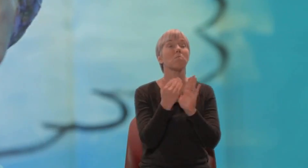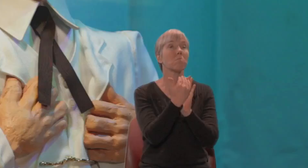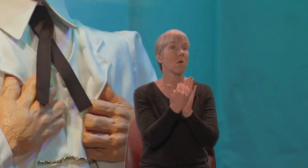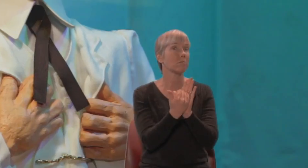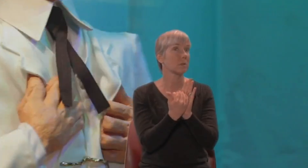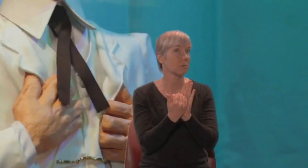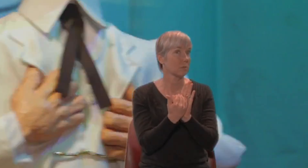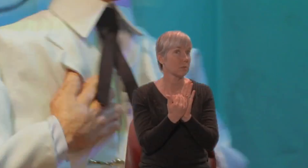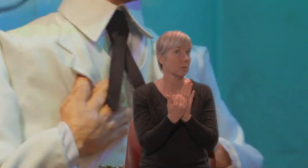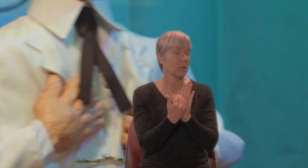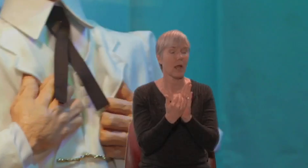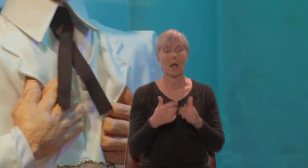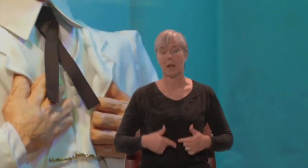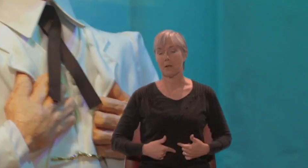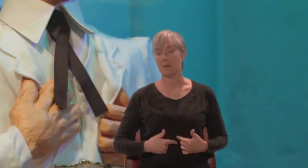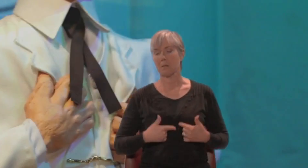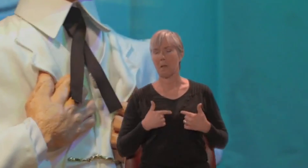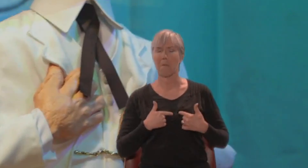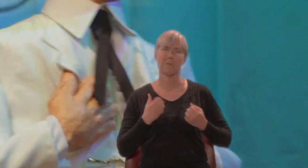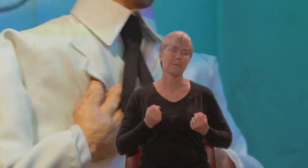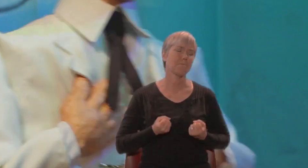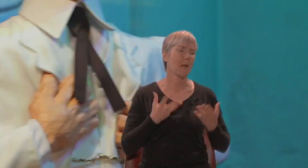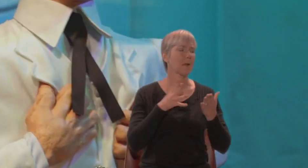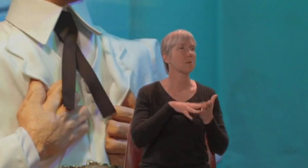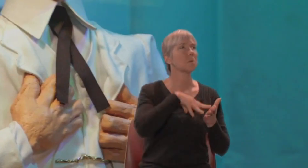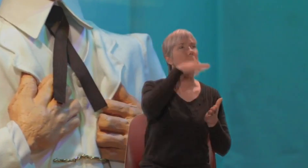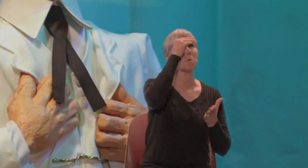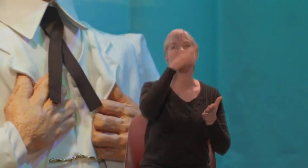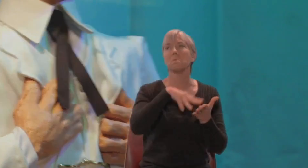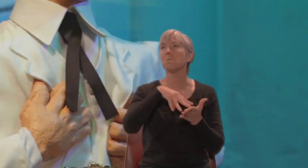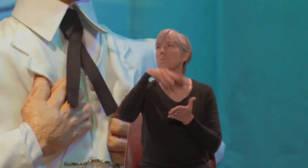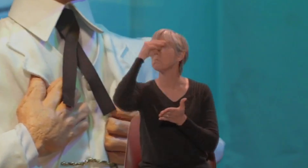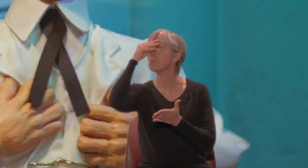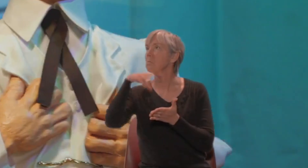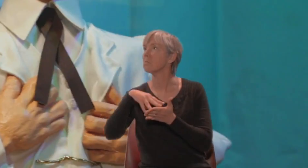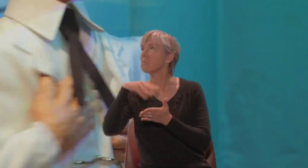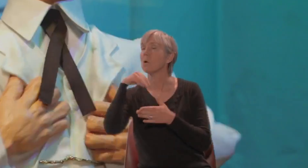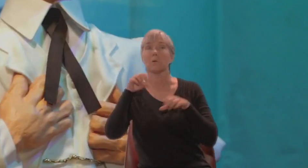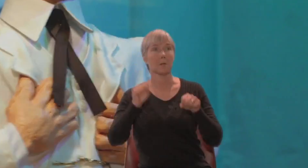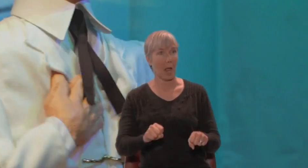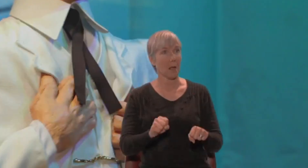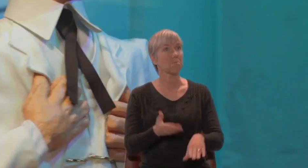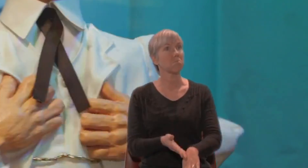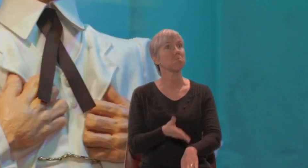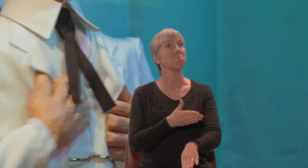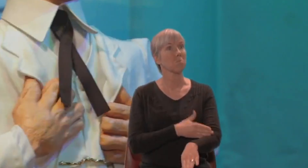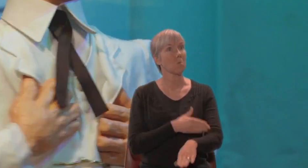us. Life is filled with learning experiences and stepping stones. This is certain